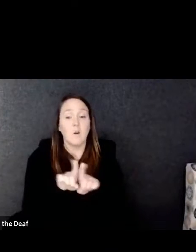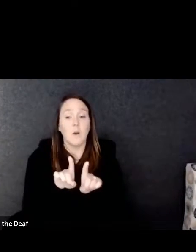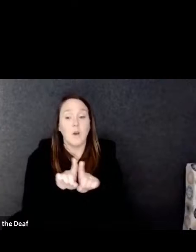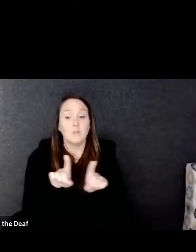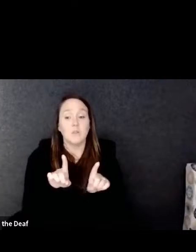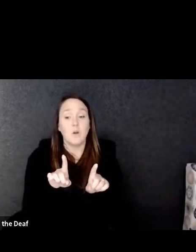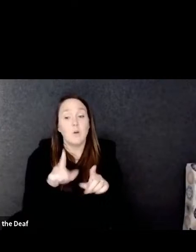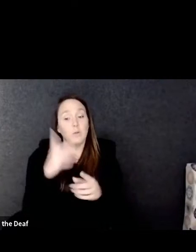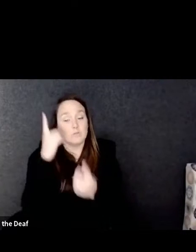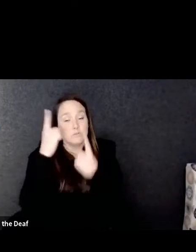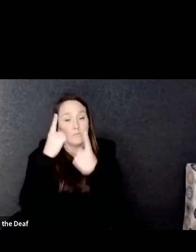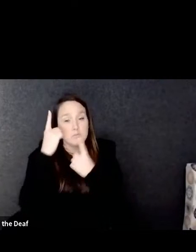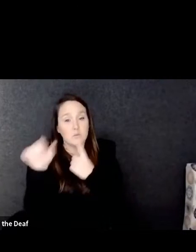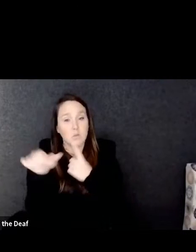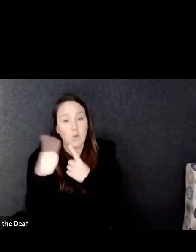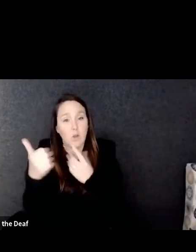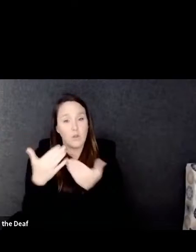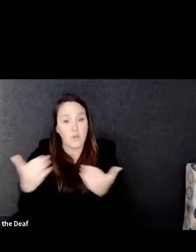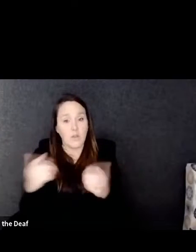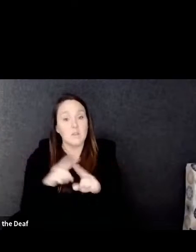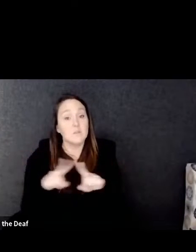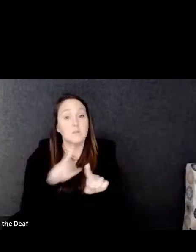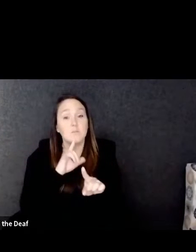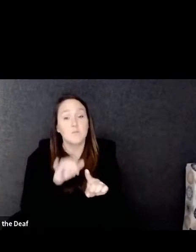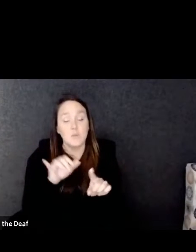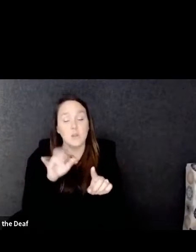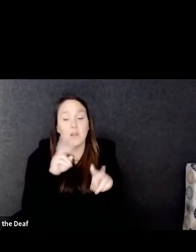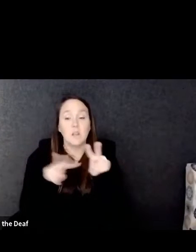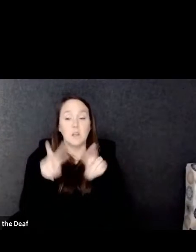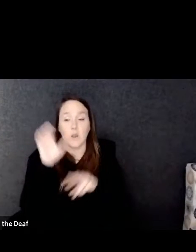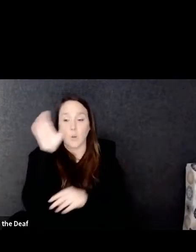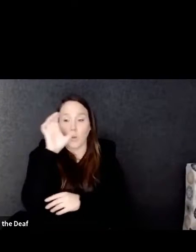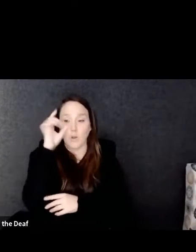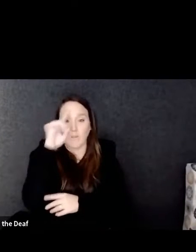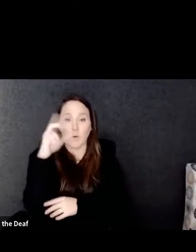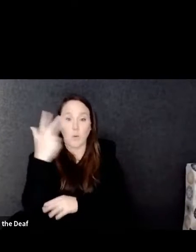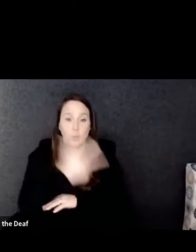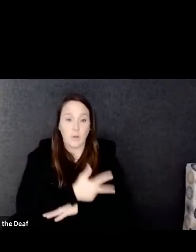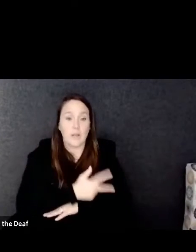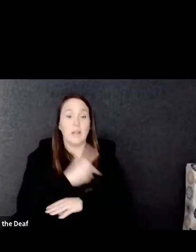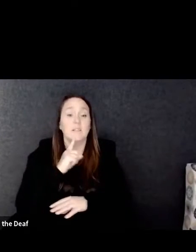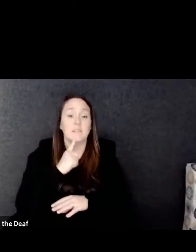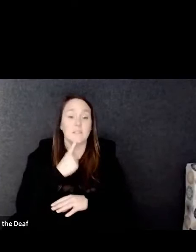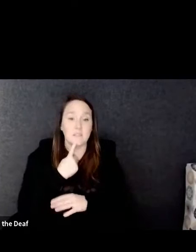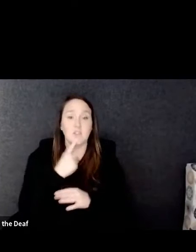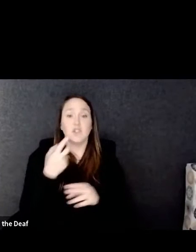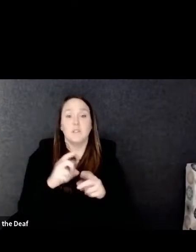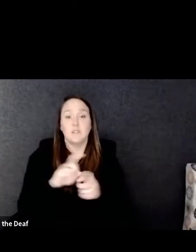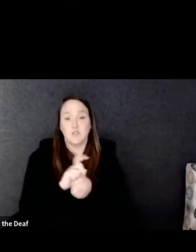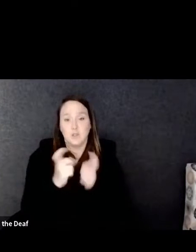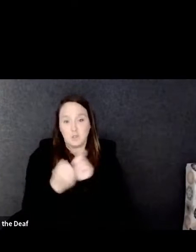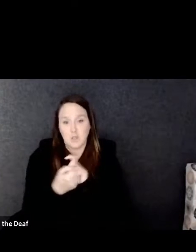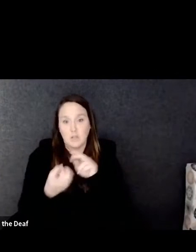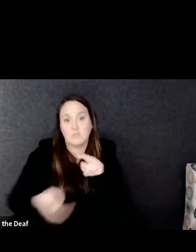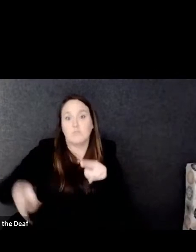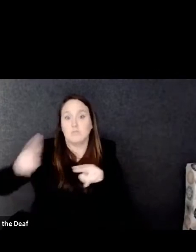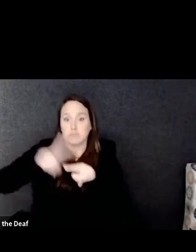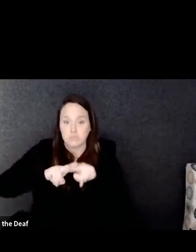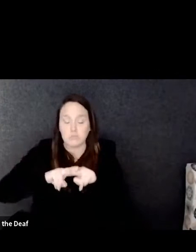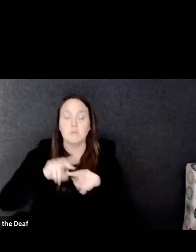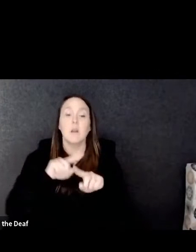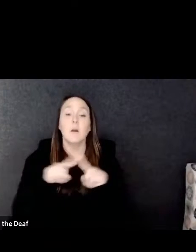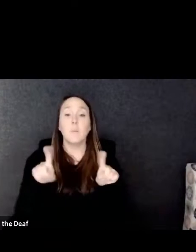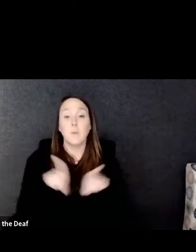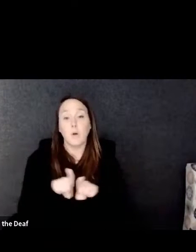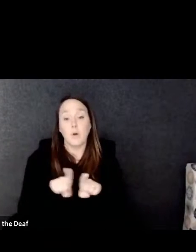other things as well. But we really are looking for that 3-day consecutive statistically significant change, but